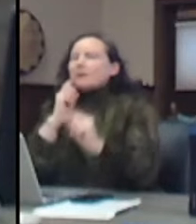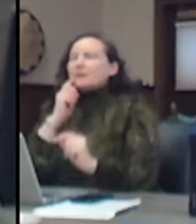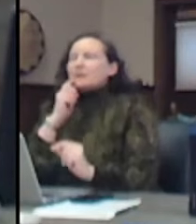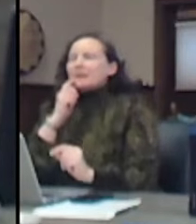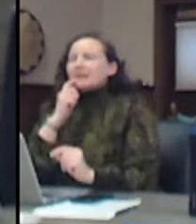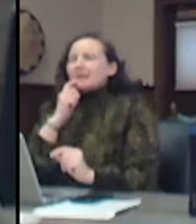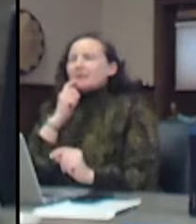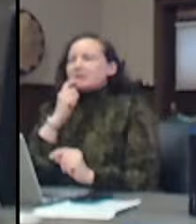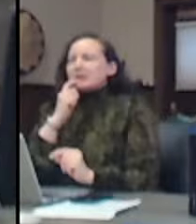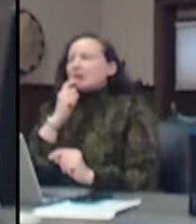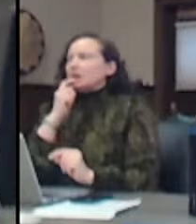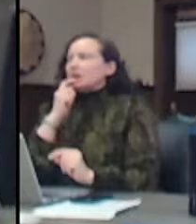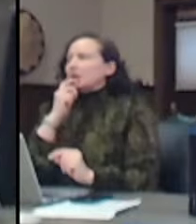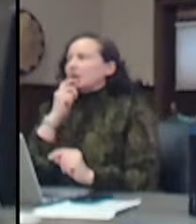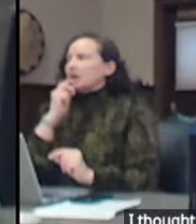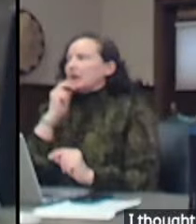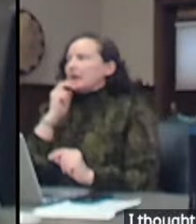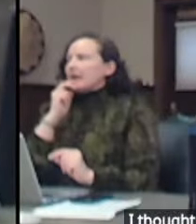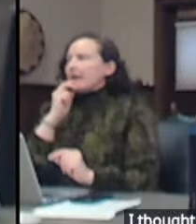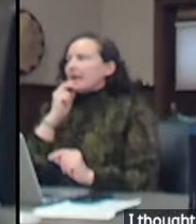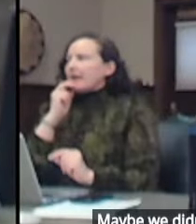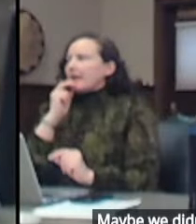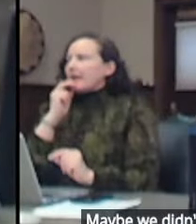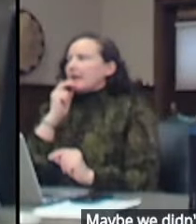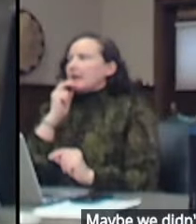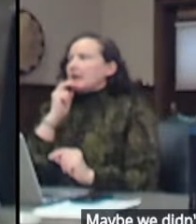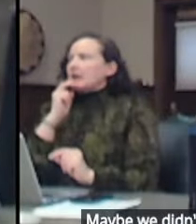I just thought maybe we didn't have the speaker on.